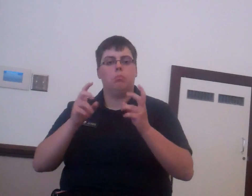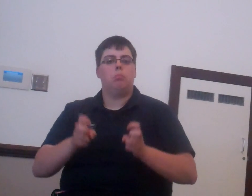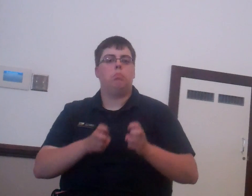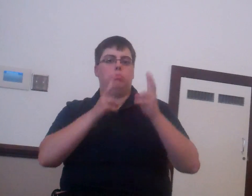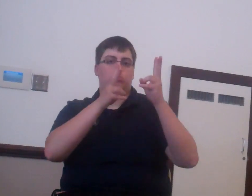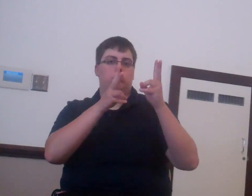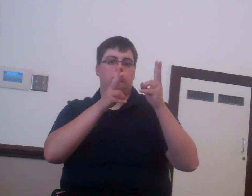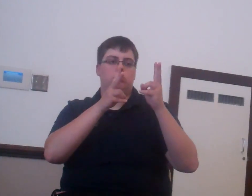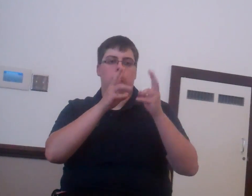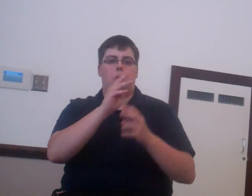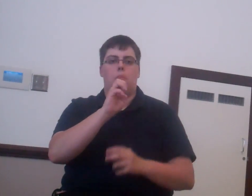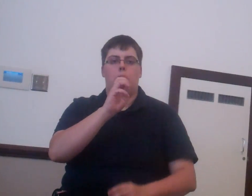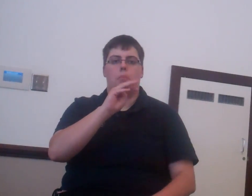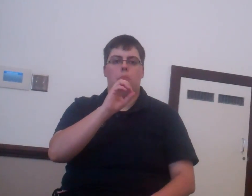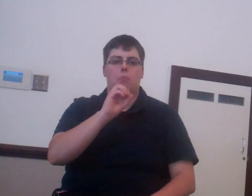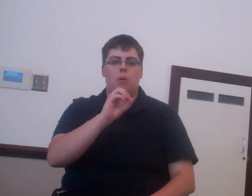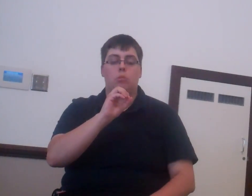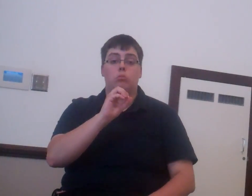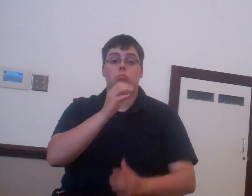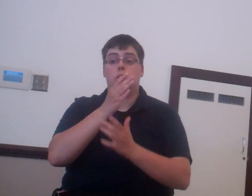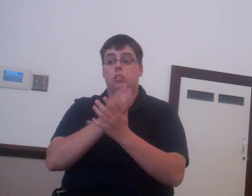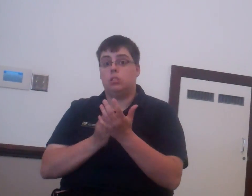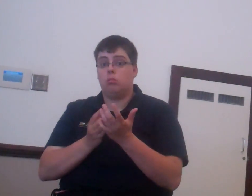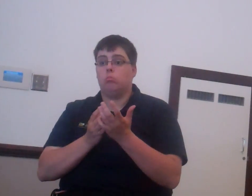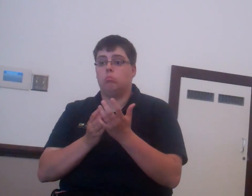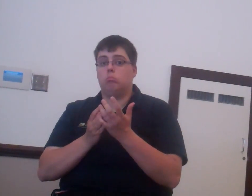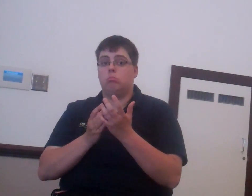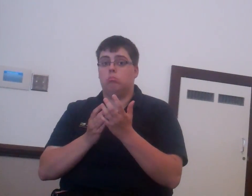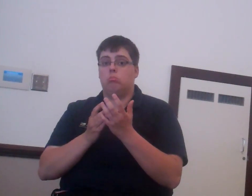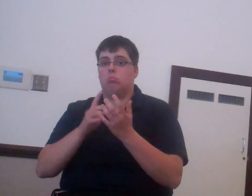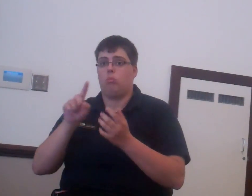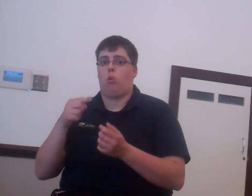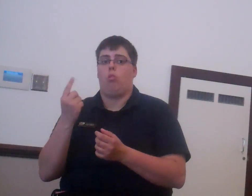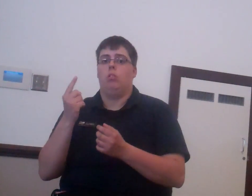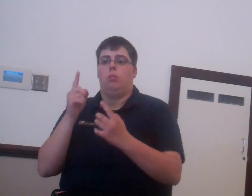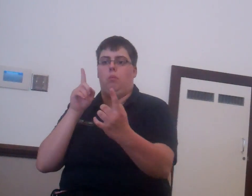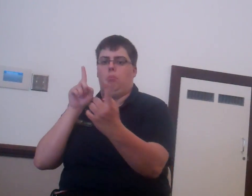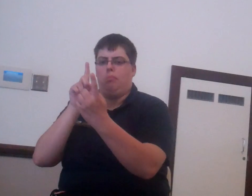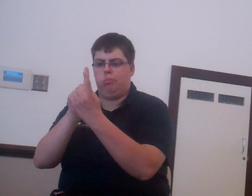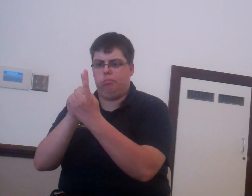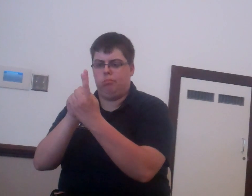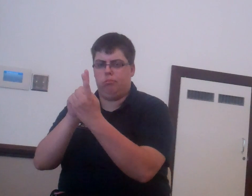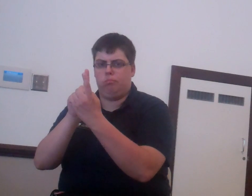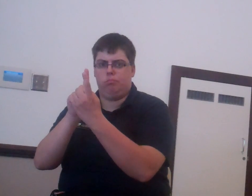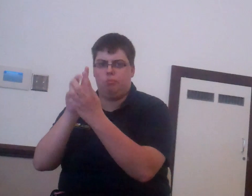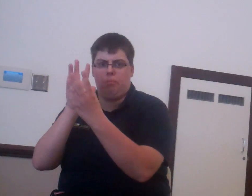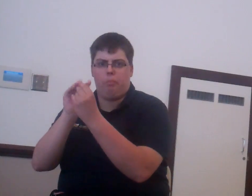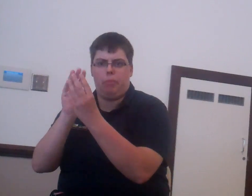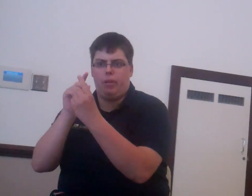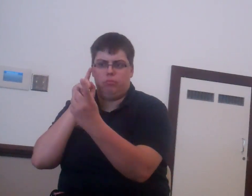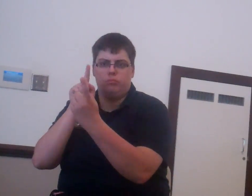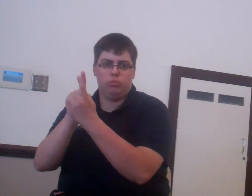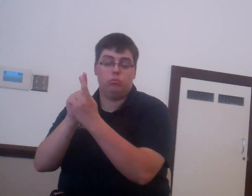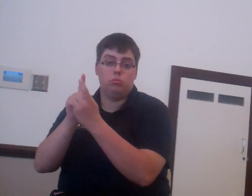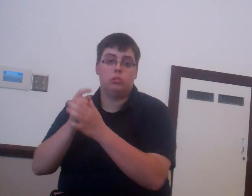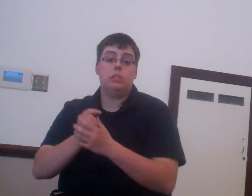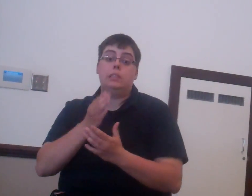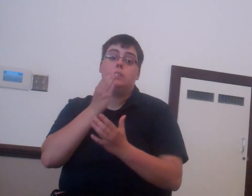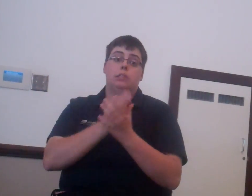room. Others only have face-to-face meetings, right? Some organizations have all of those different things, plus a few extras.